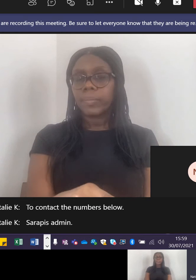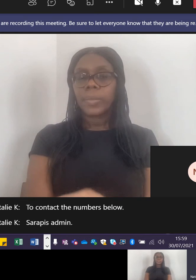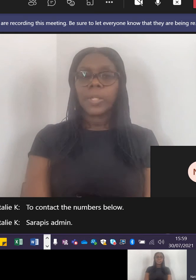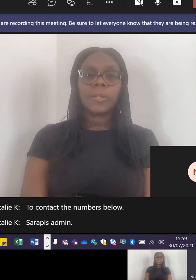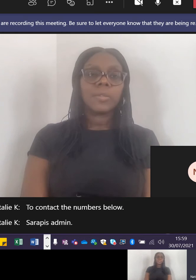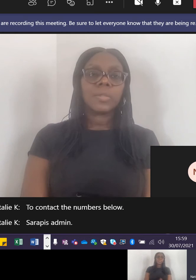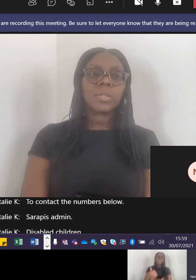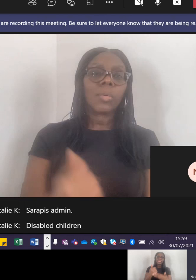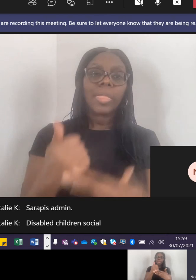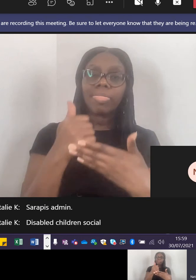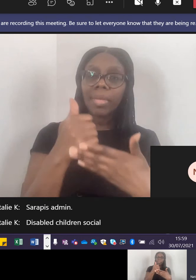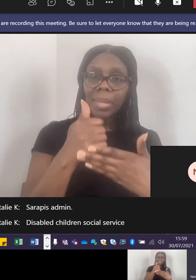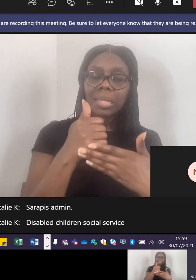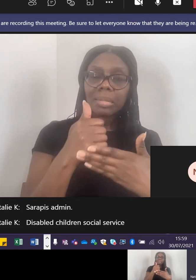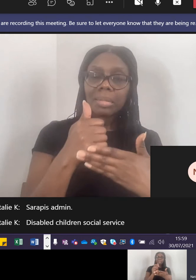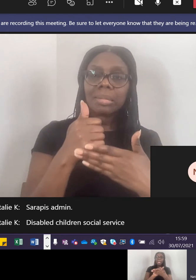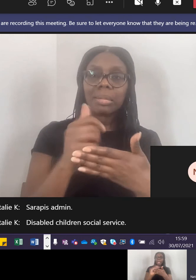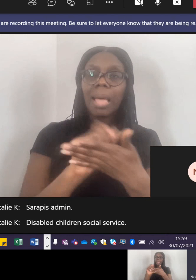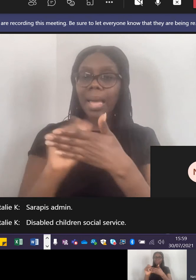children social service,